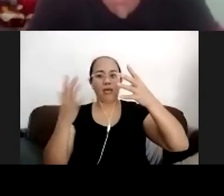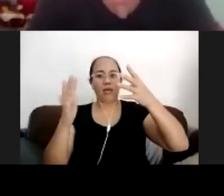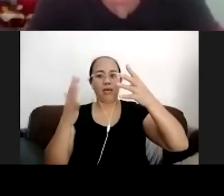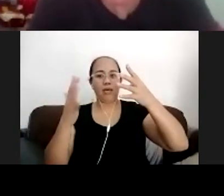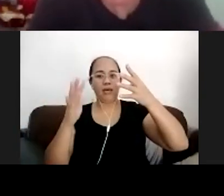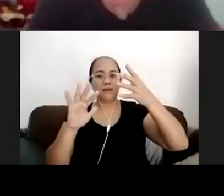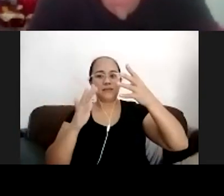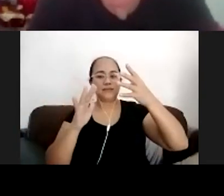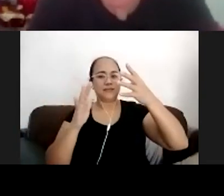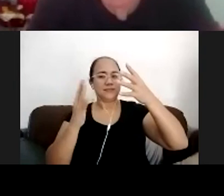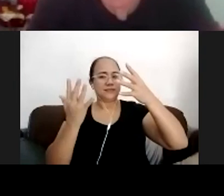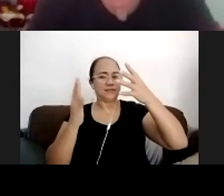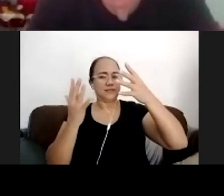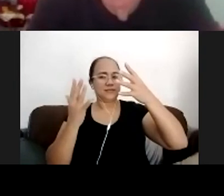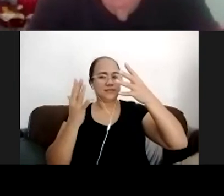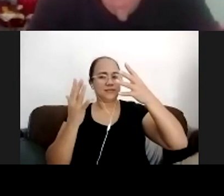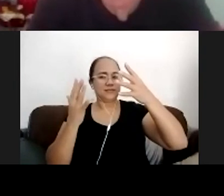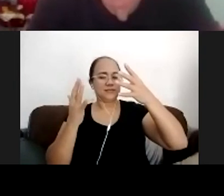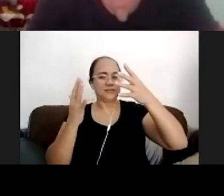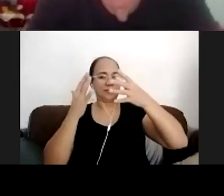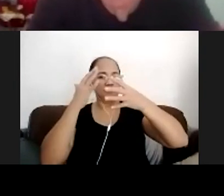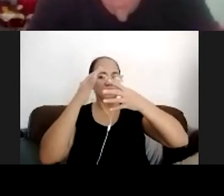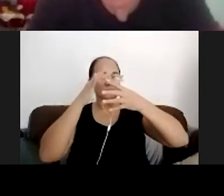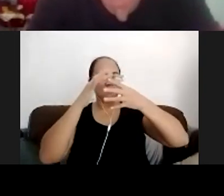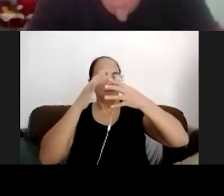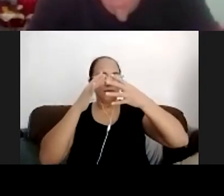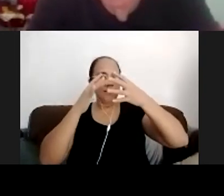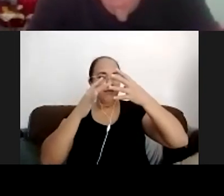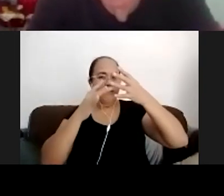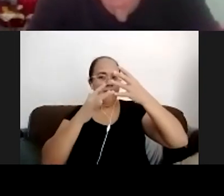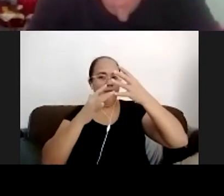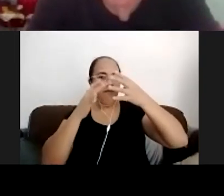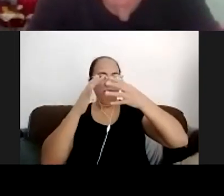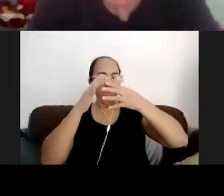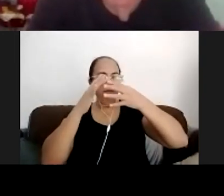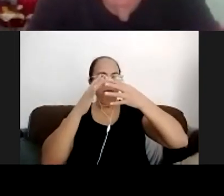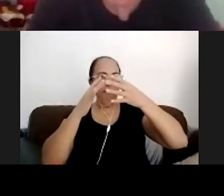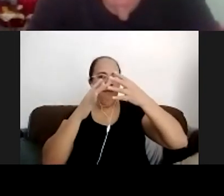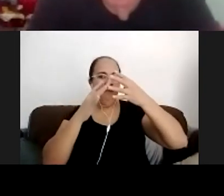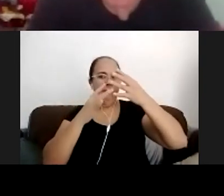Meng and Ray are B. Renz is A. Patrick is D.